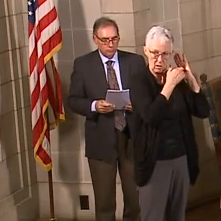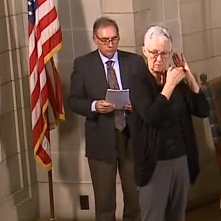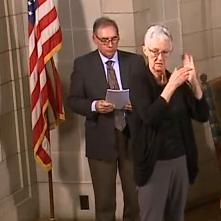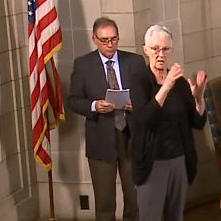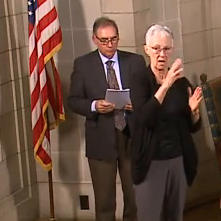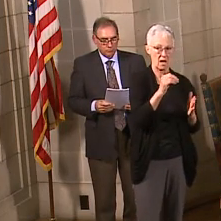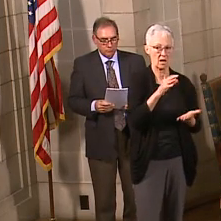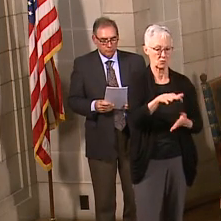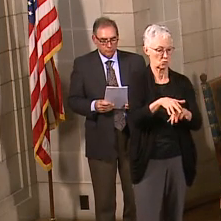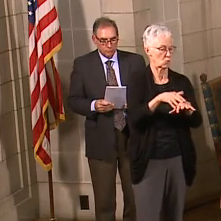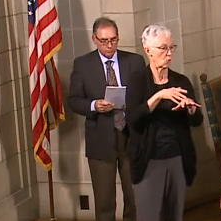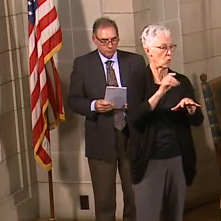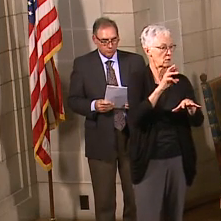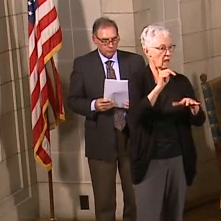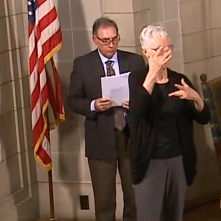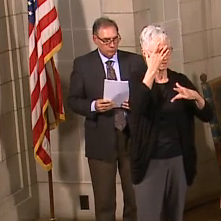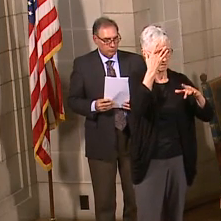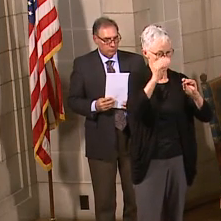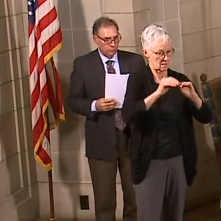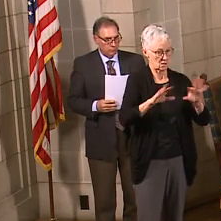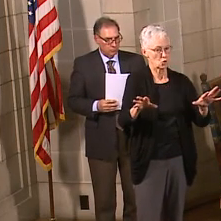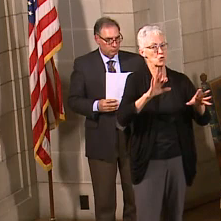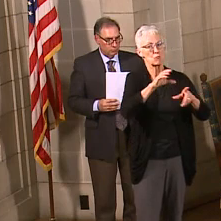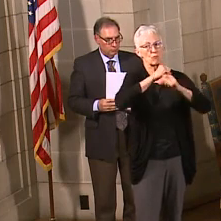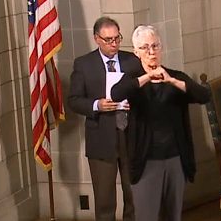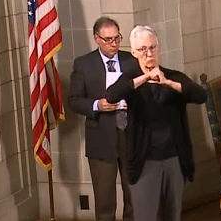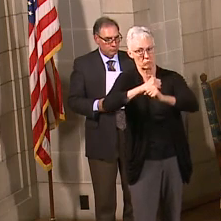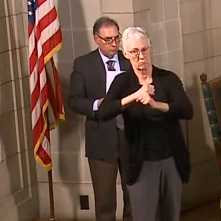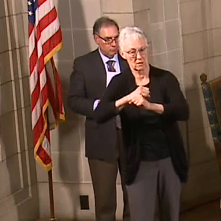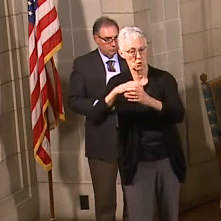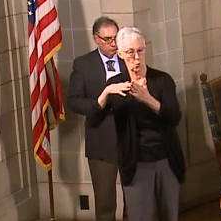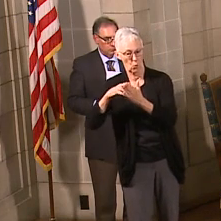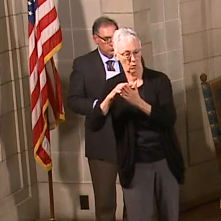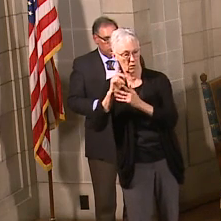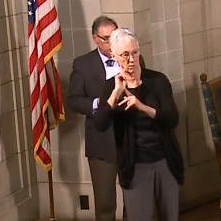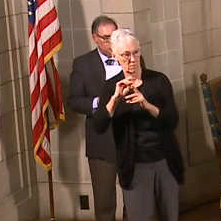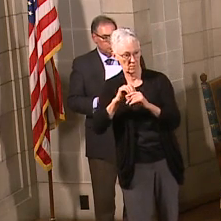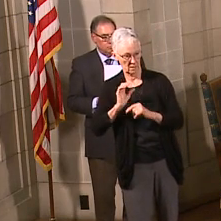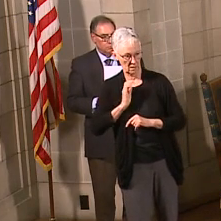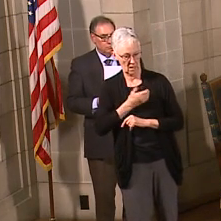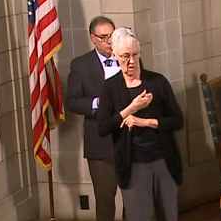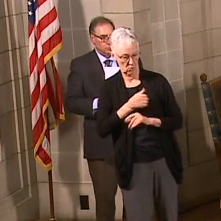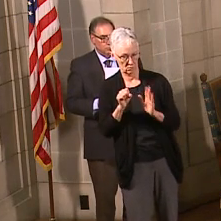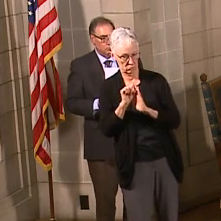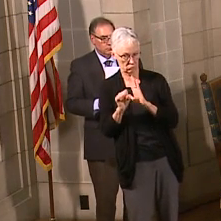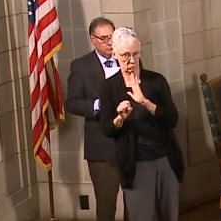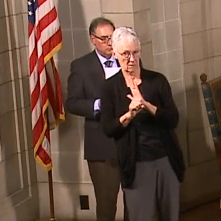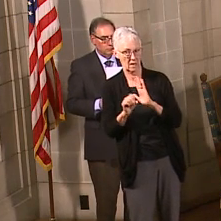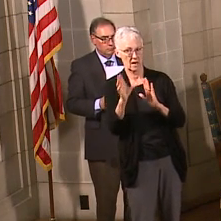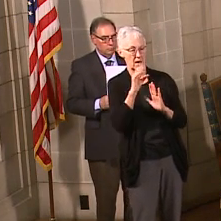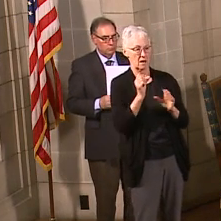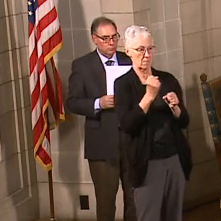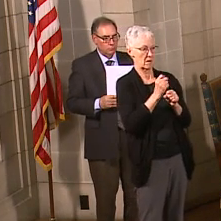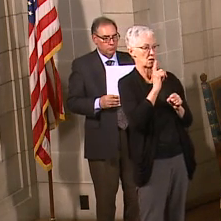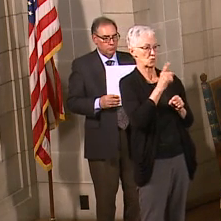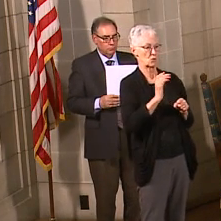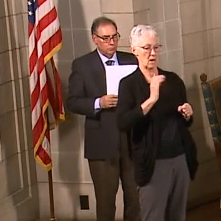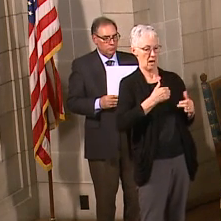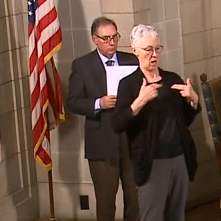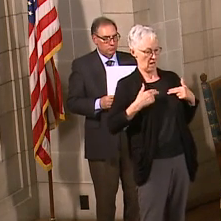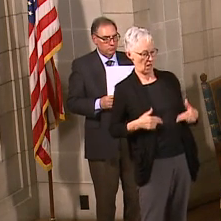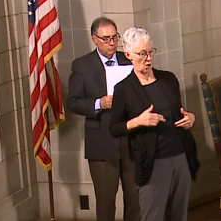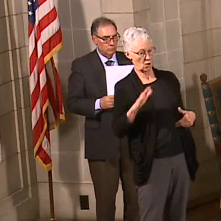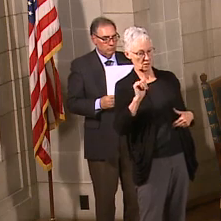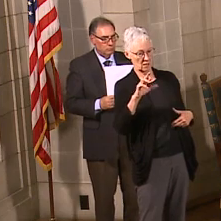You're helping to protect vulnerable people in our state, and you're helping make sure that our healthcare system can provide that care to anybody who needs that hospital bed,